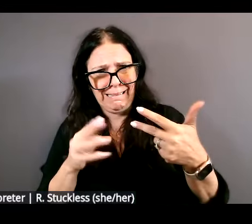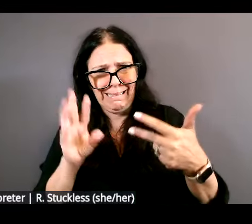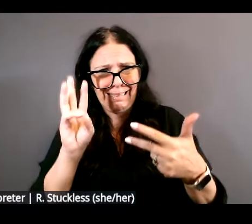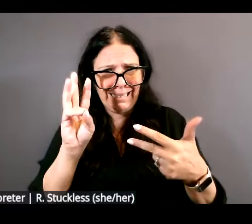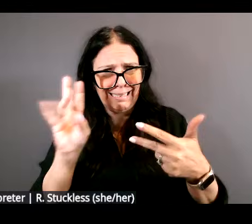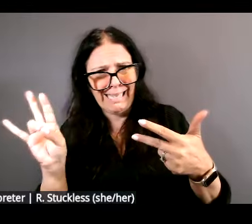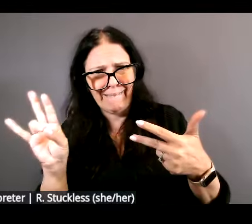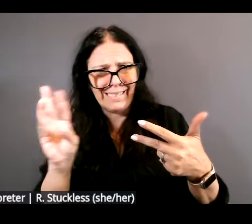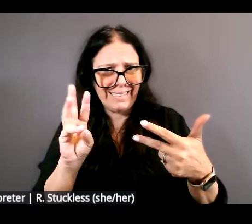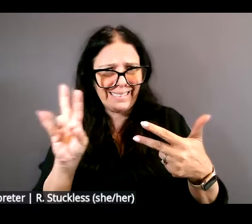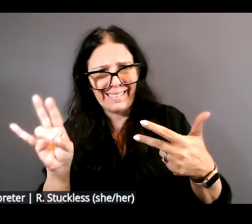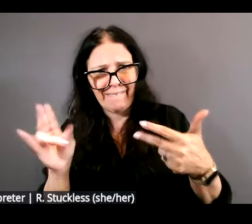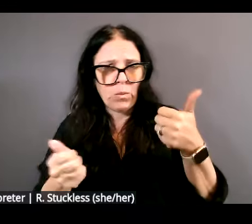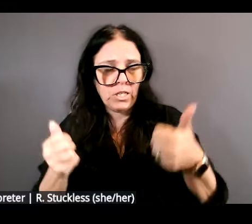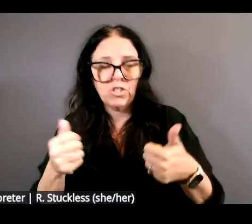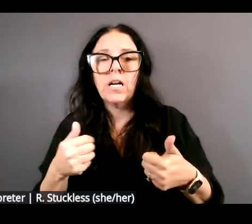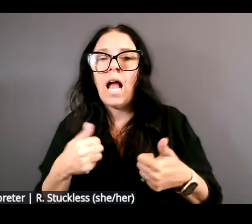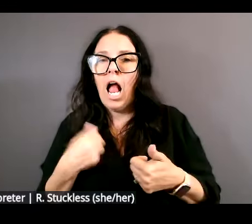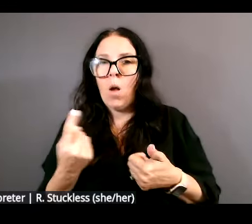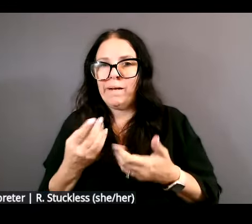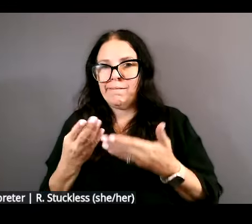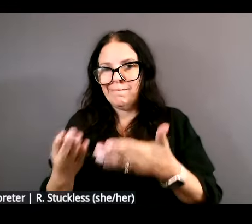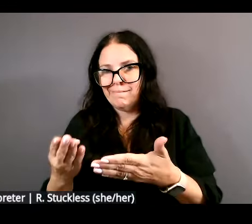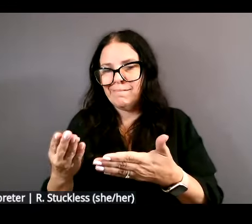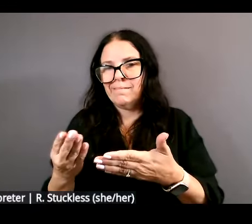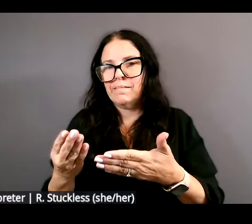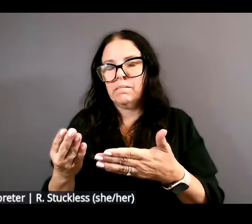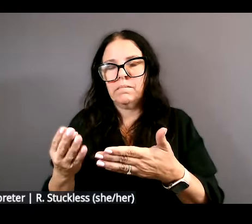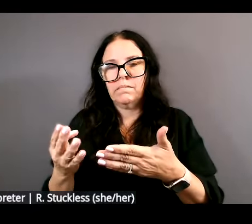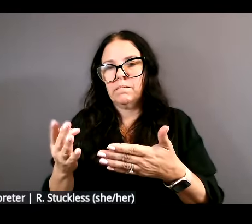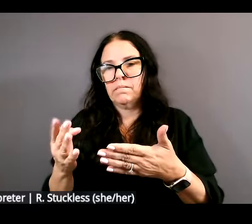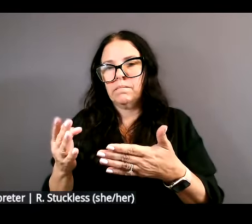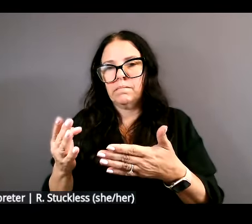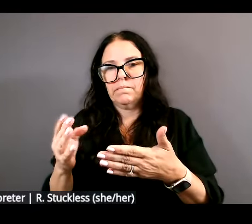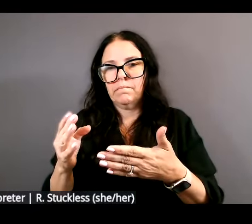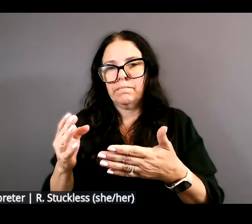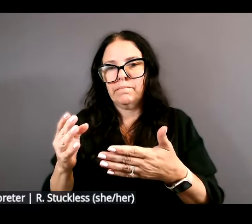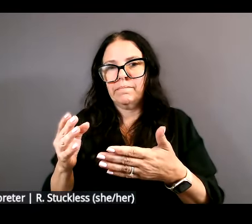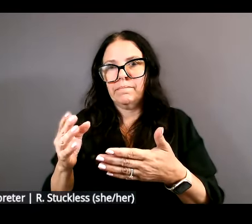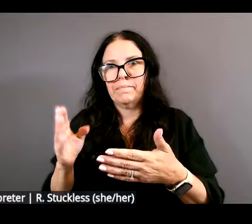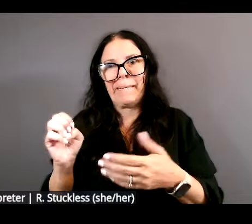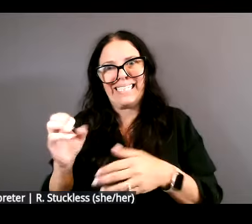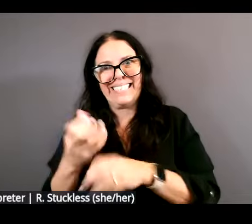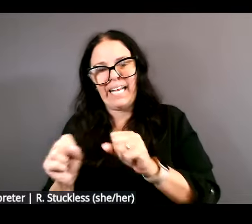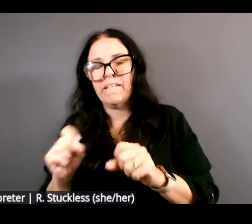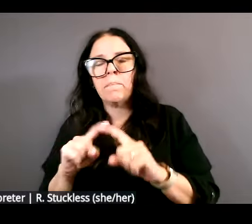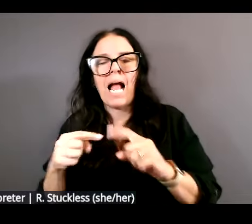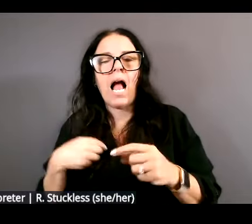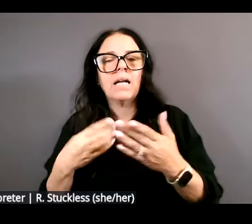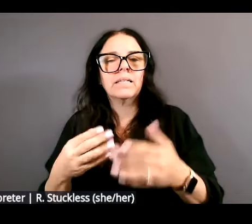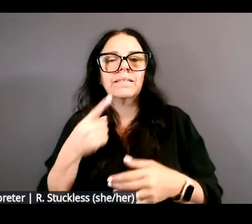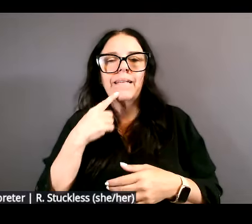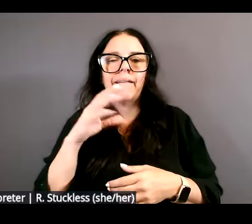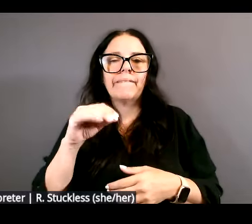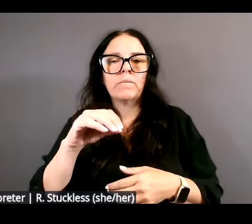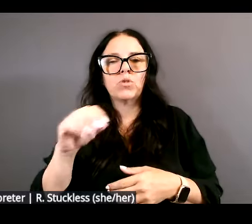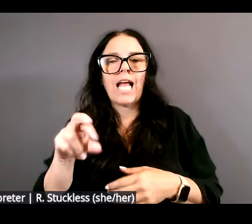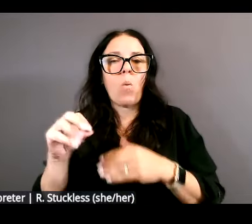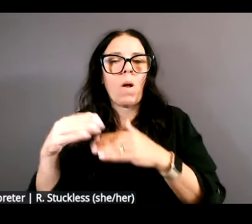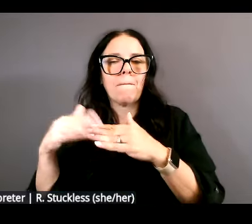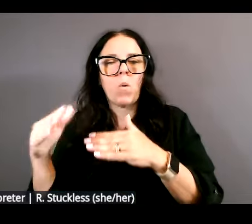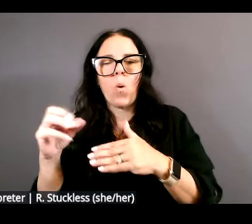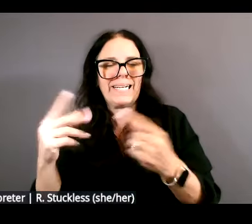I would recommend 50% or more or something to that effect of the congressional district would probably clarify that.